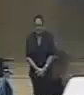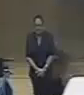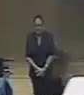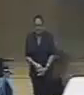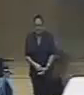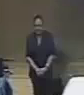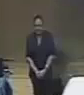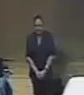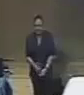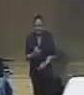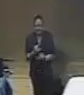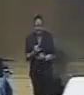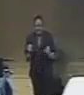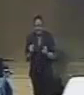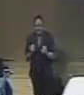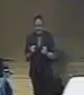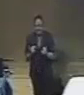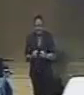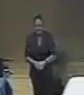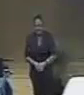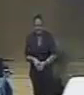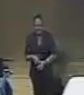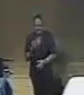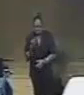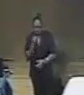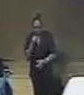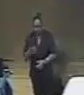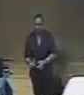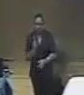alive, or dead.